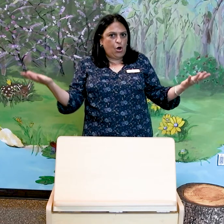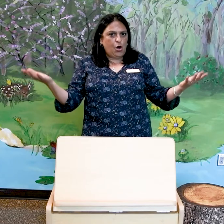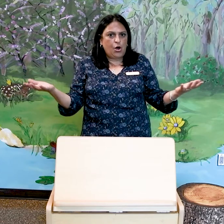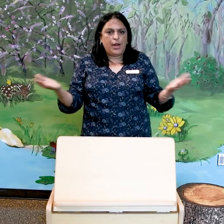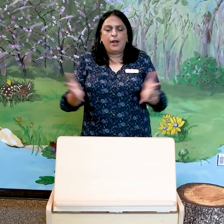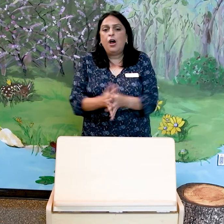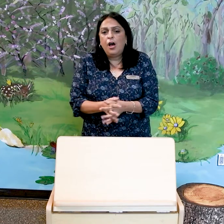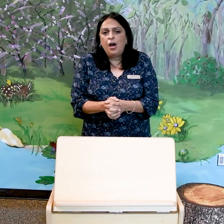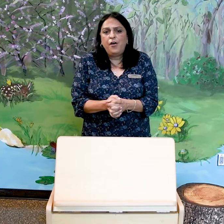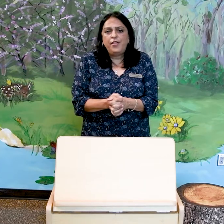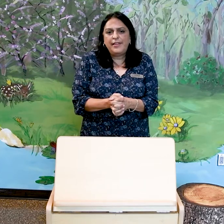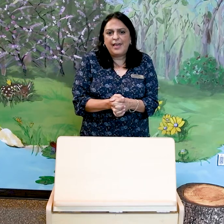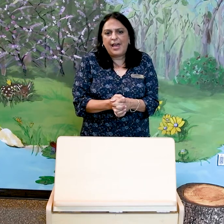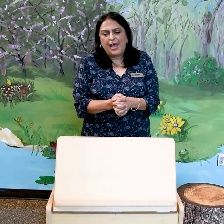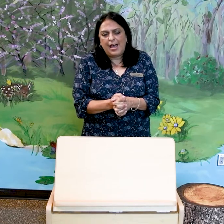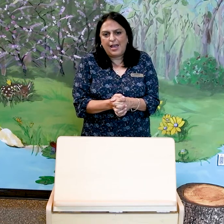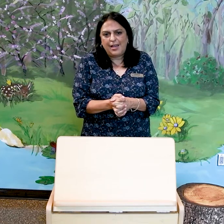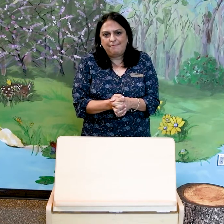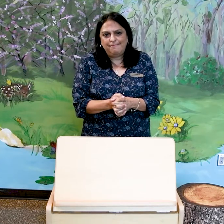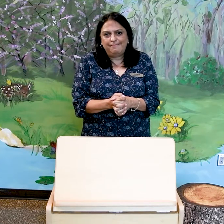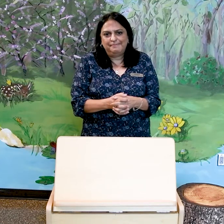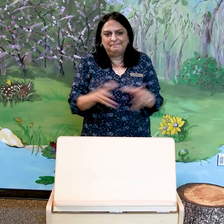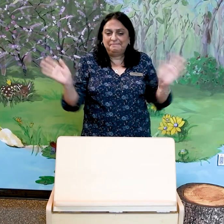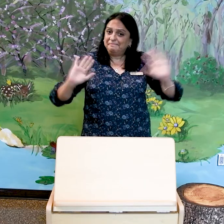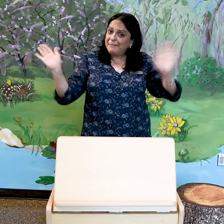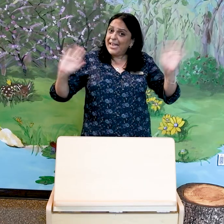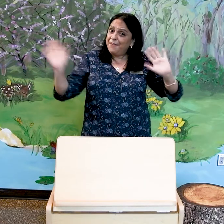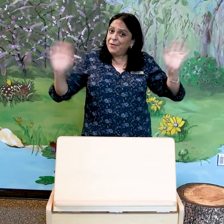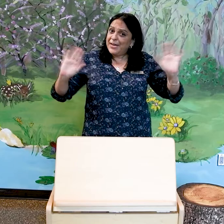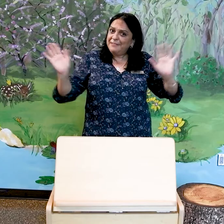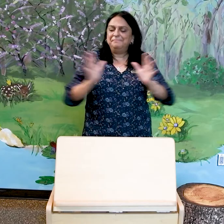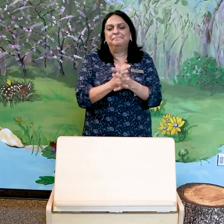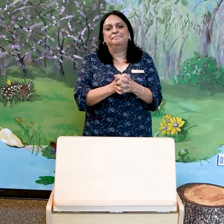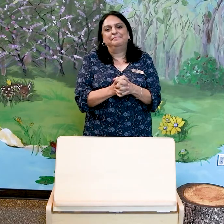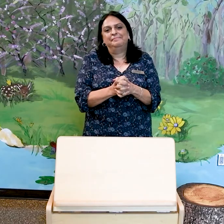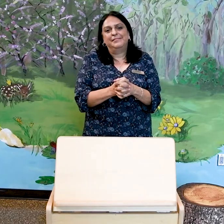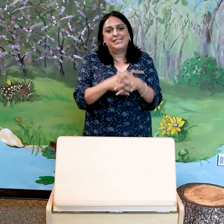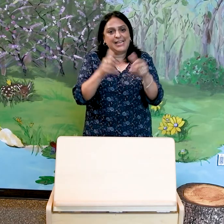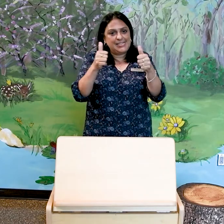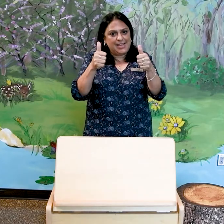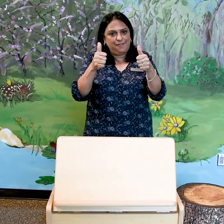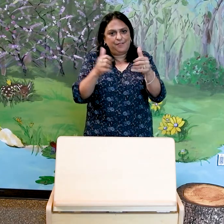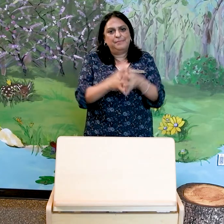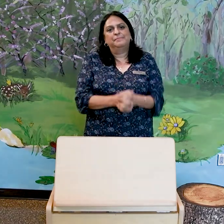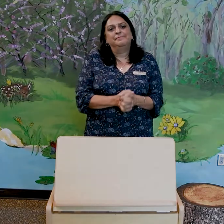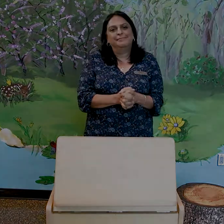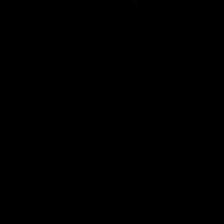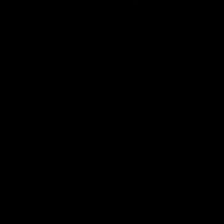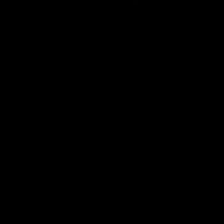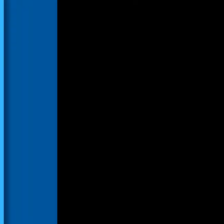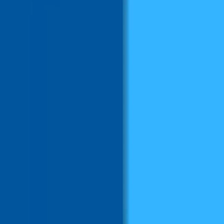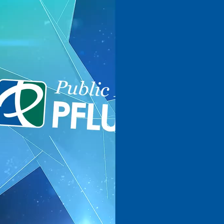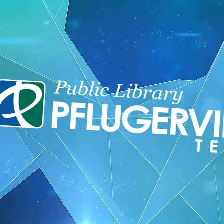on another day. Bye, everyone. Stay safe.